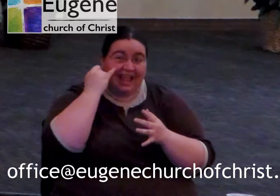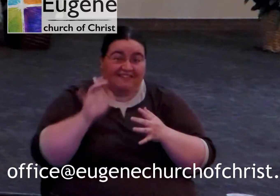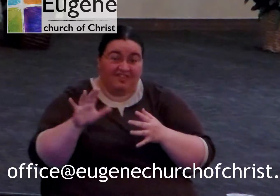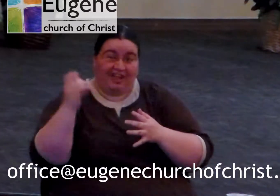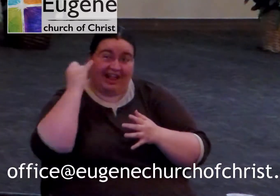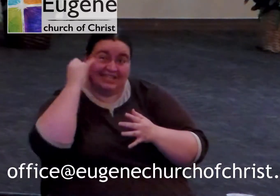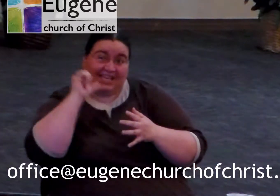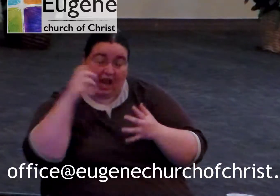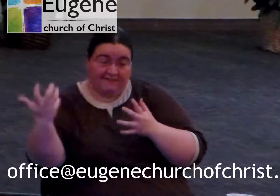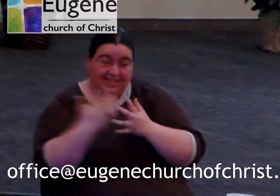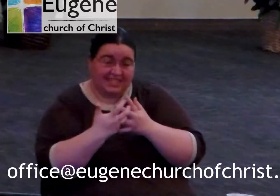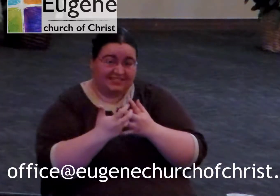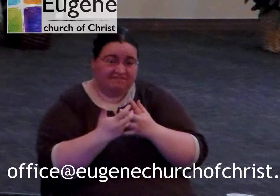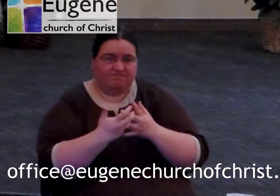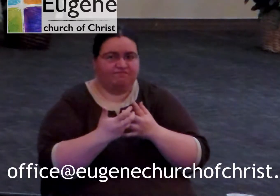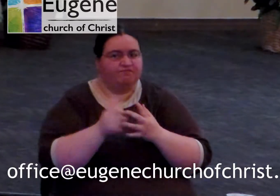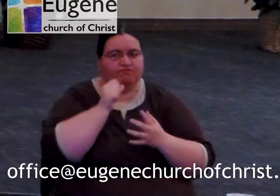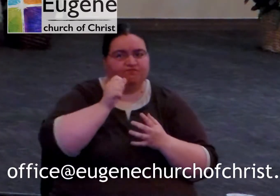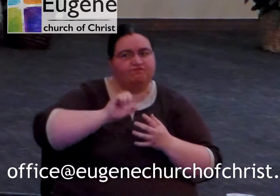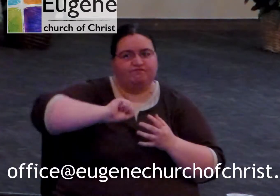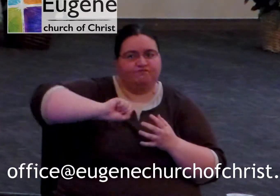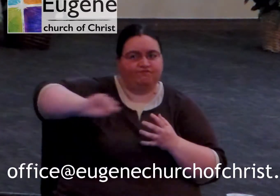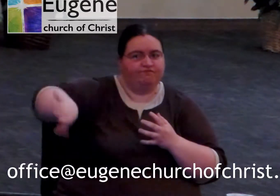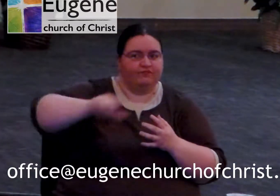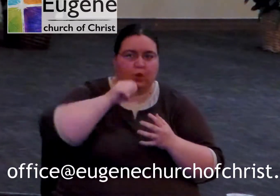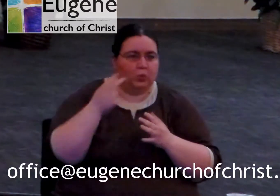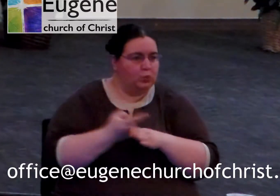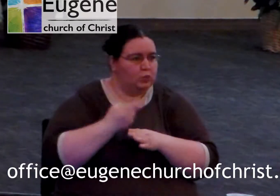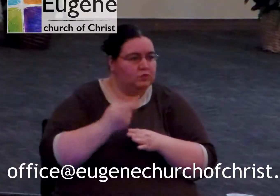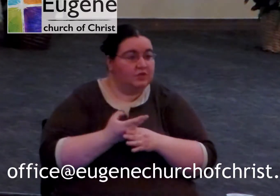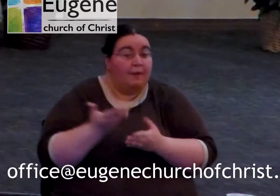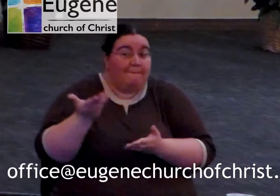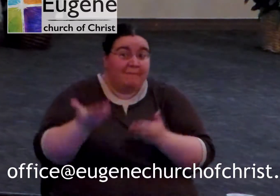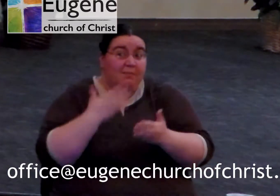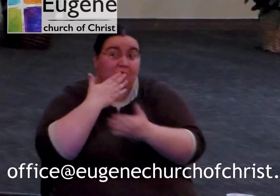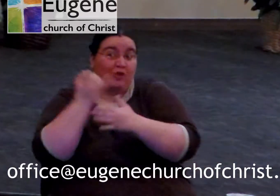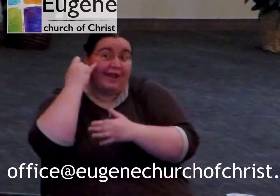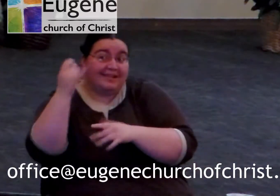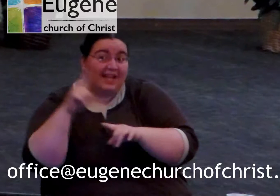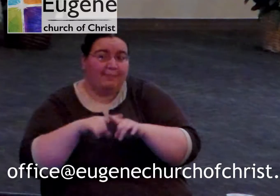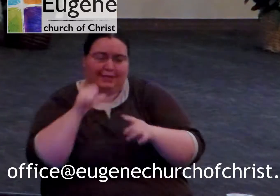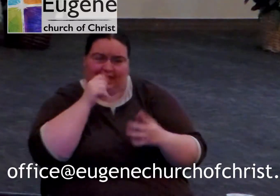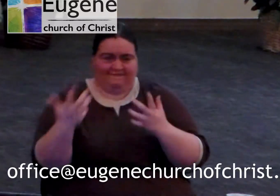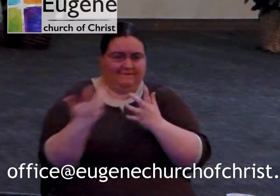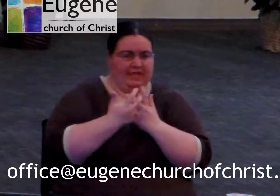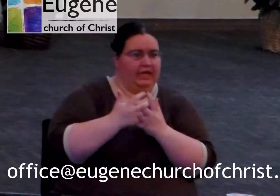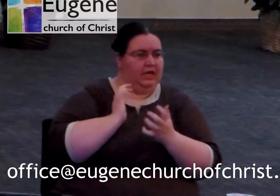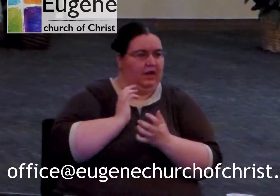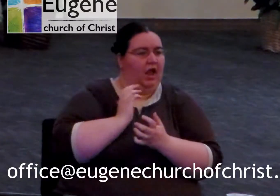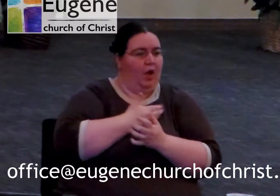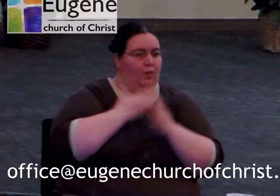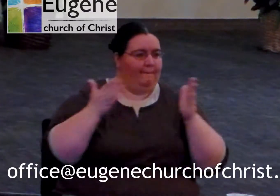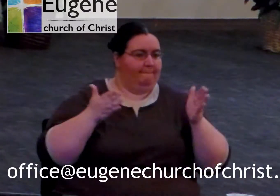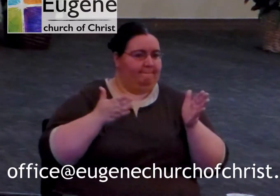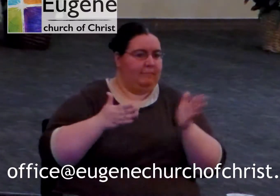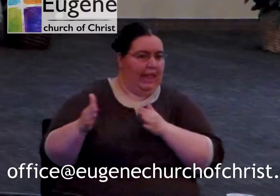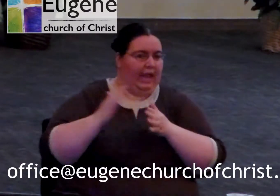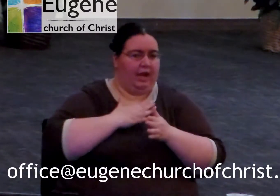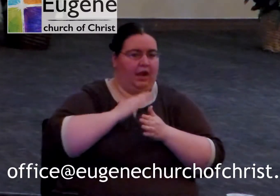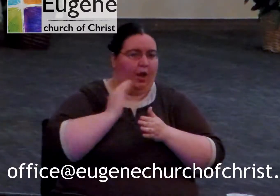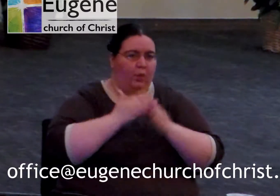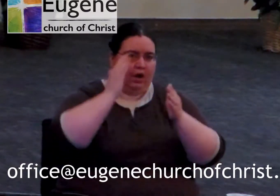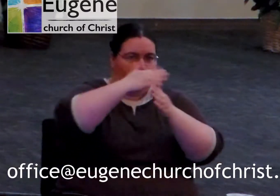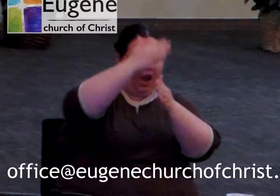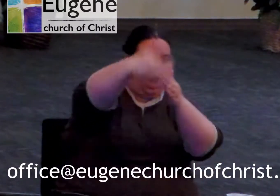idea, it just doesn't fit where we're trying to go. And as a church, I think we get so caught up sometimes in the little stuff of the cones